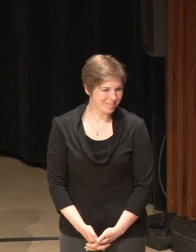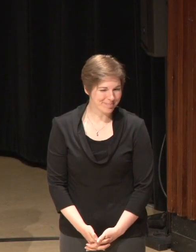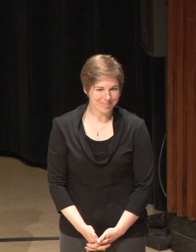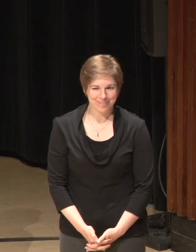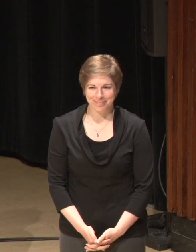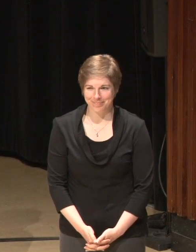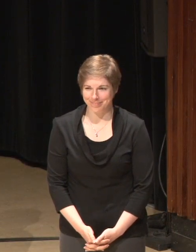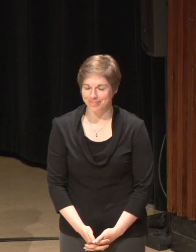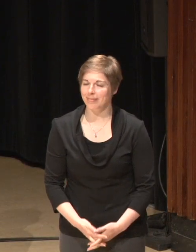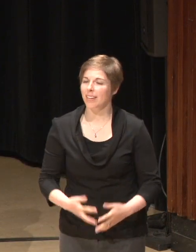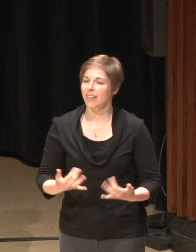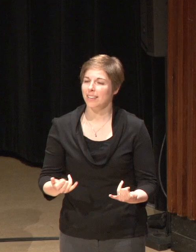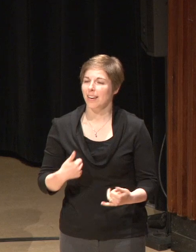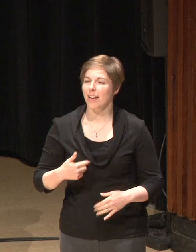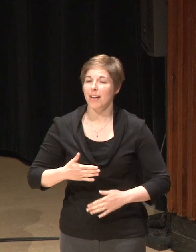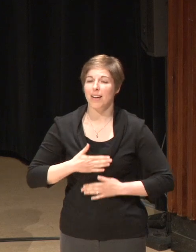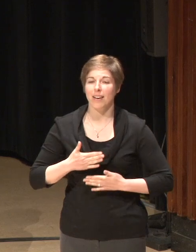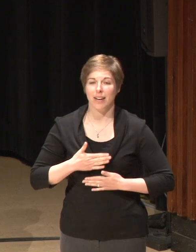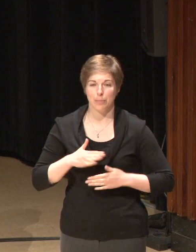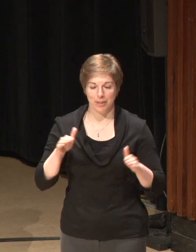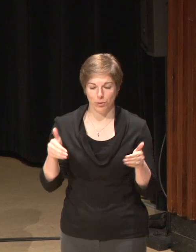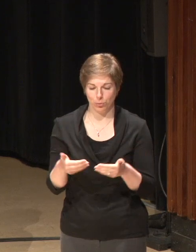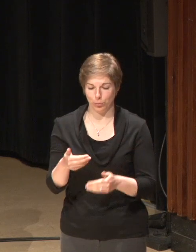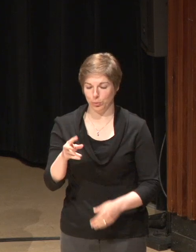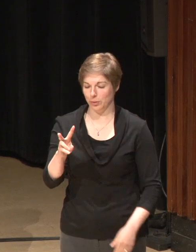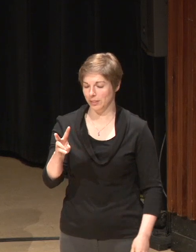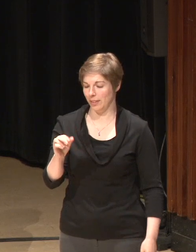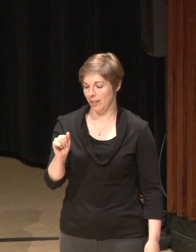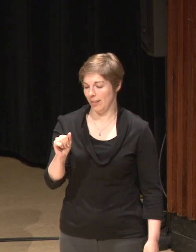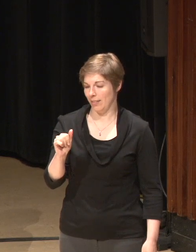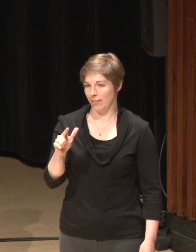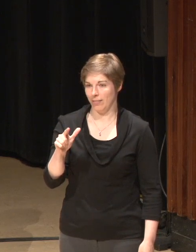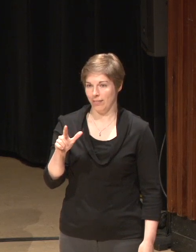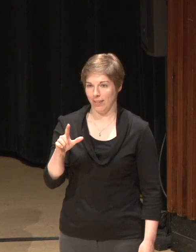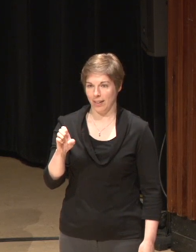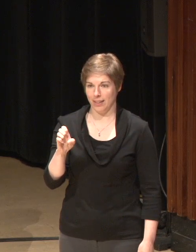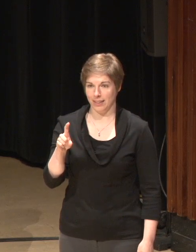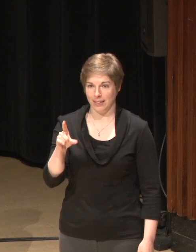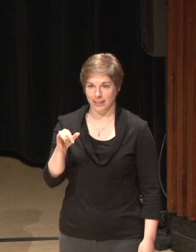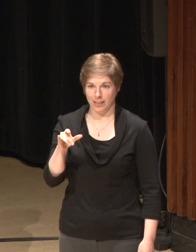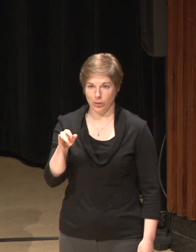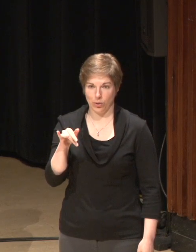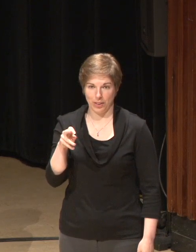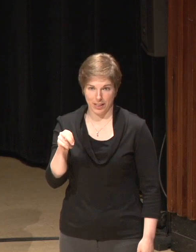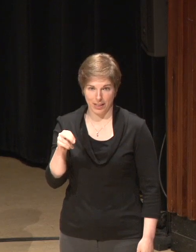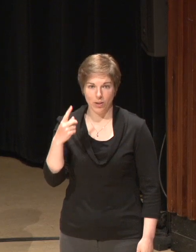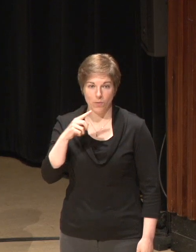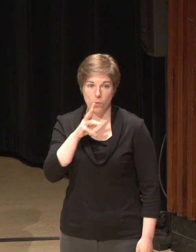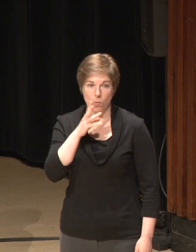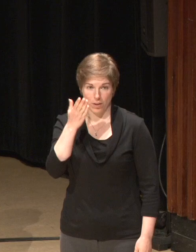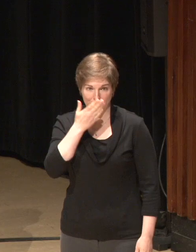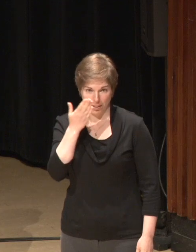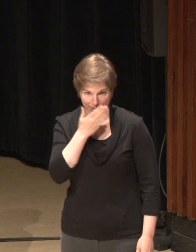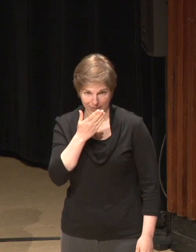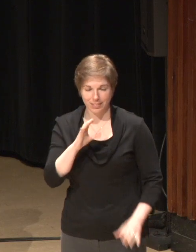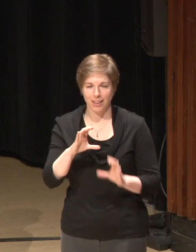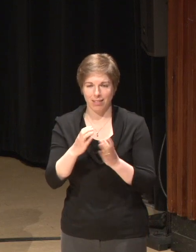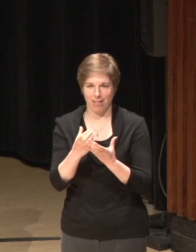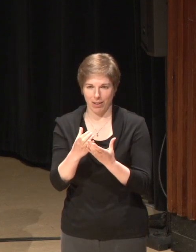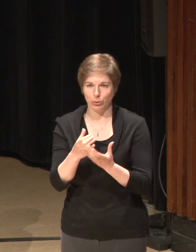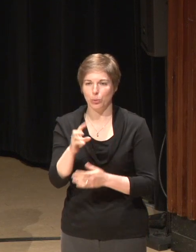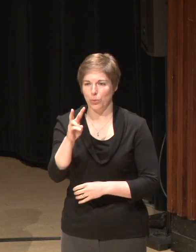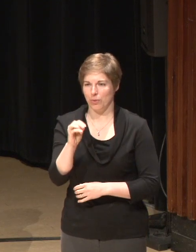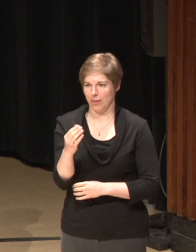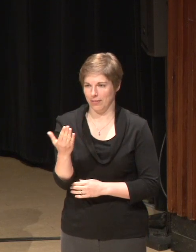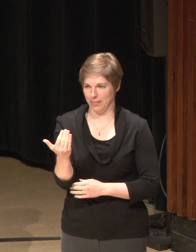It is now my pleasure to introduce the valedictorian for the Waterfront Campus for the class of 2015.